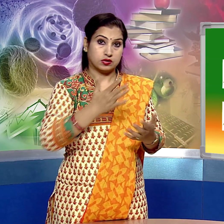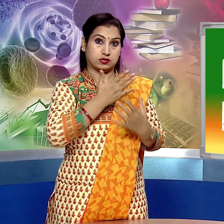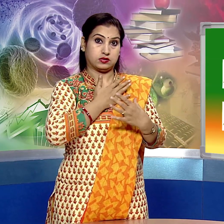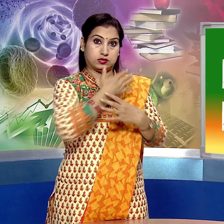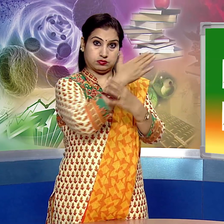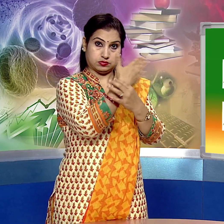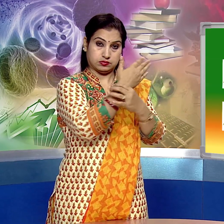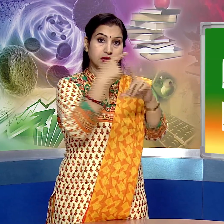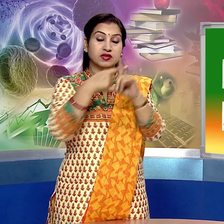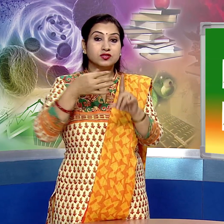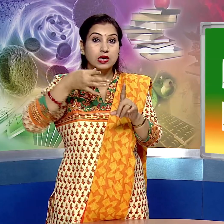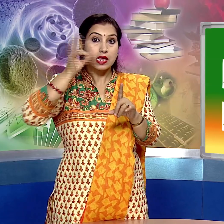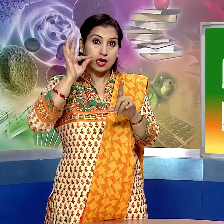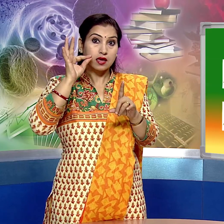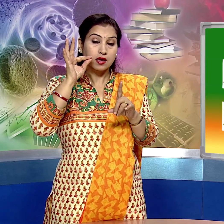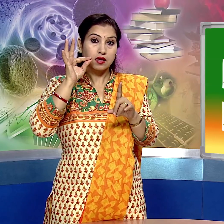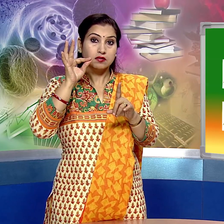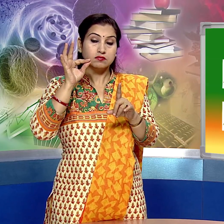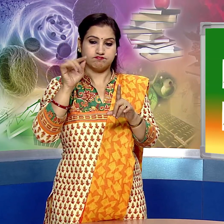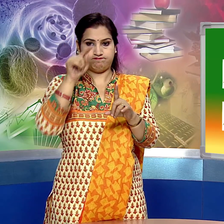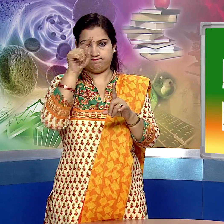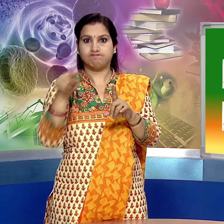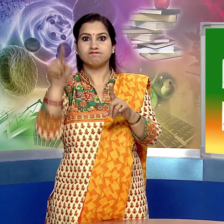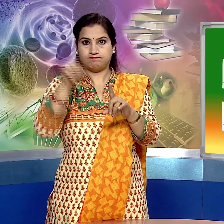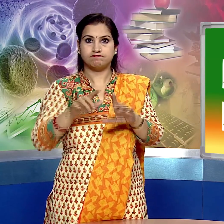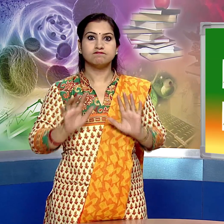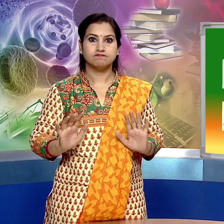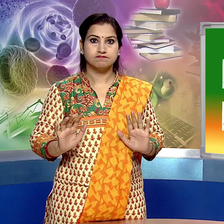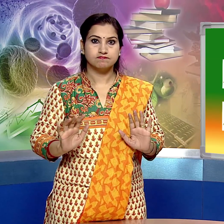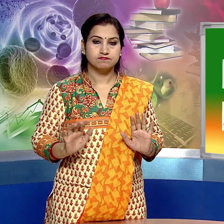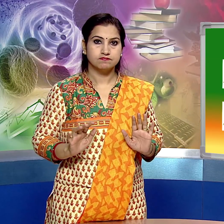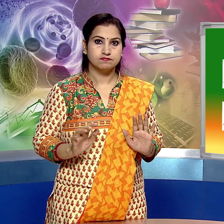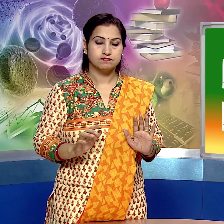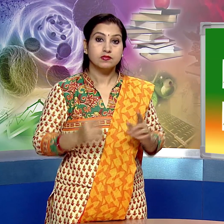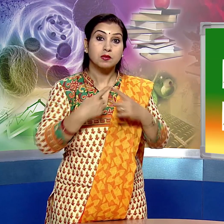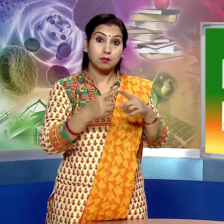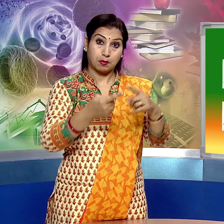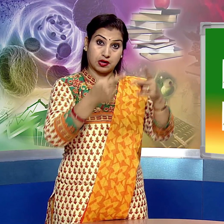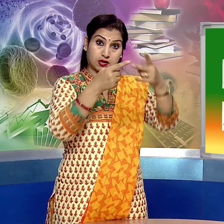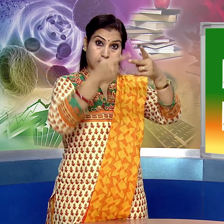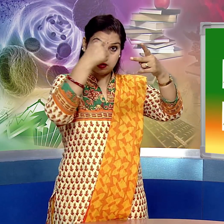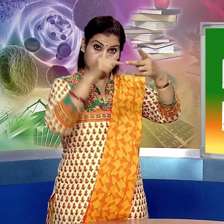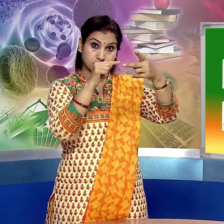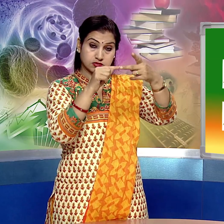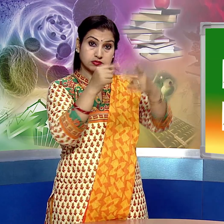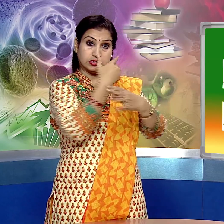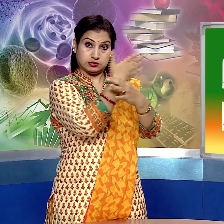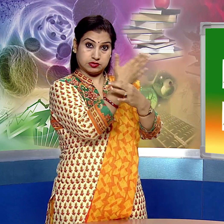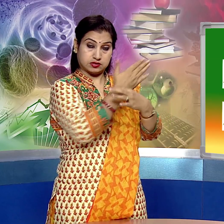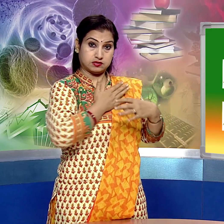Spinach when taken with tea is not right. On the other hand, spinach when